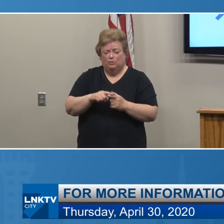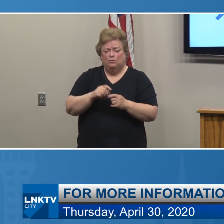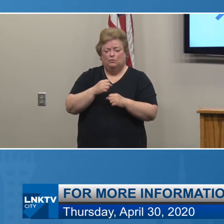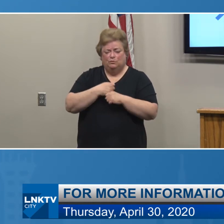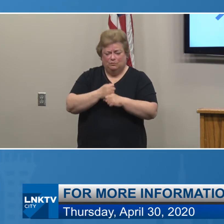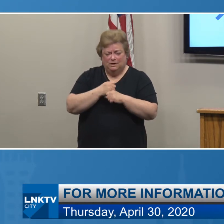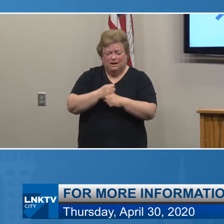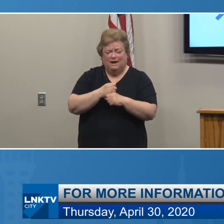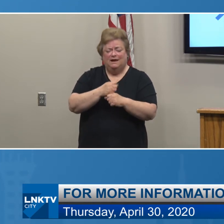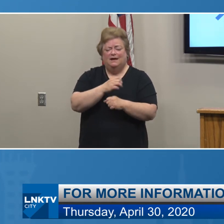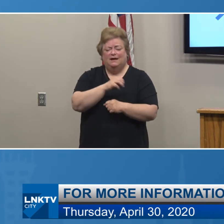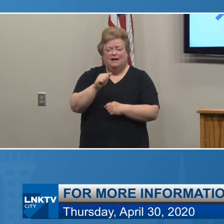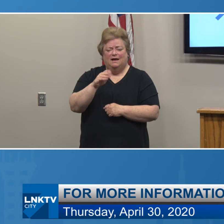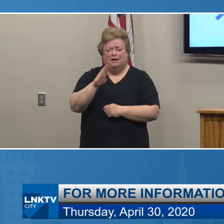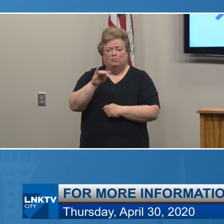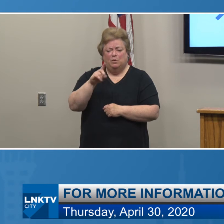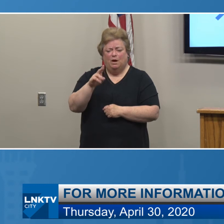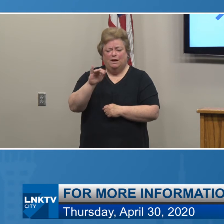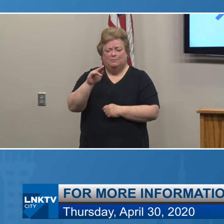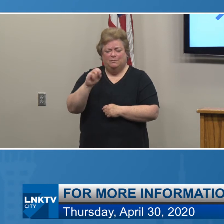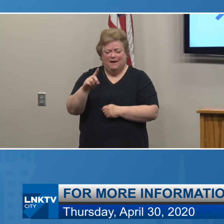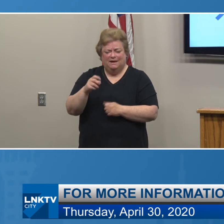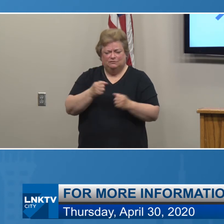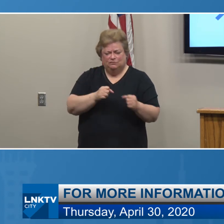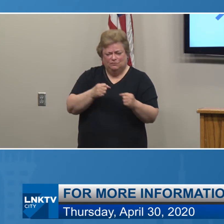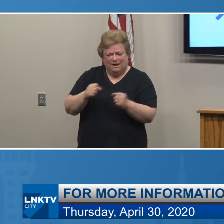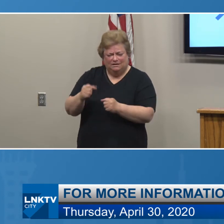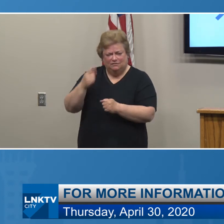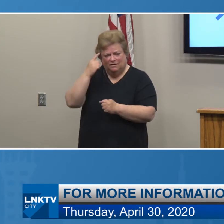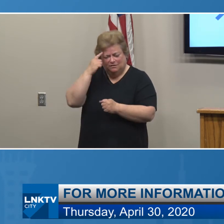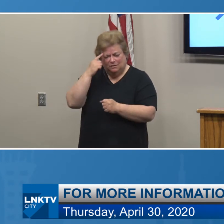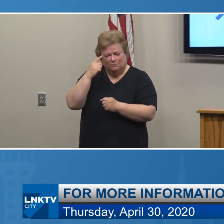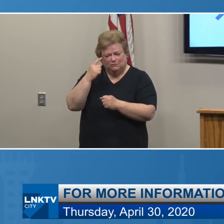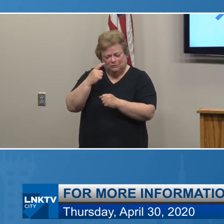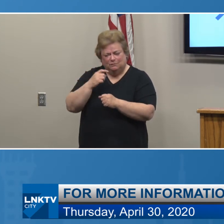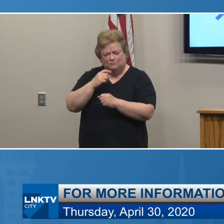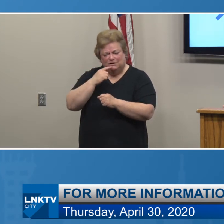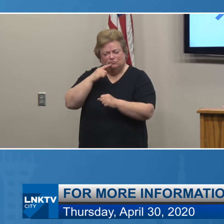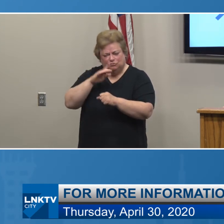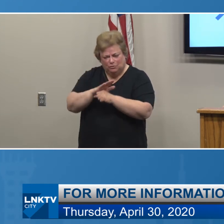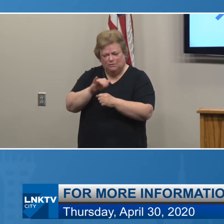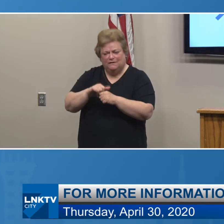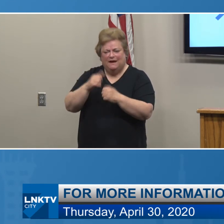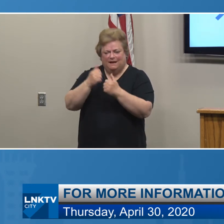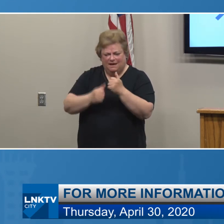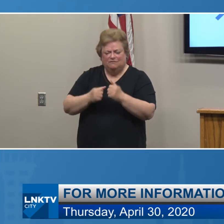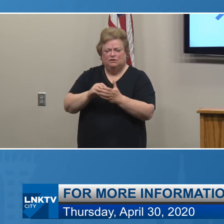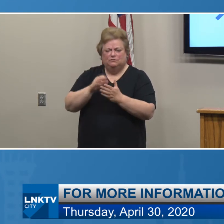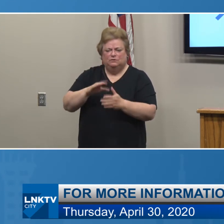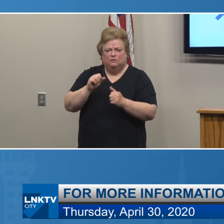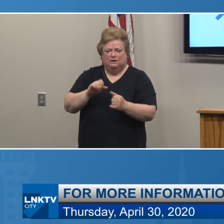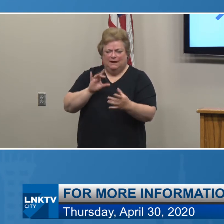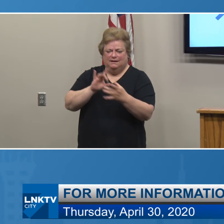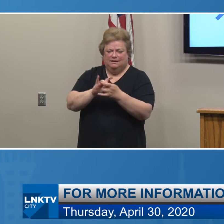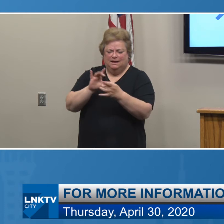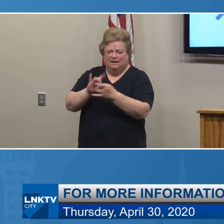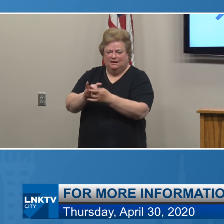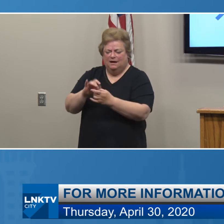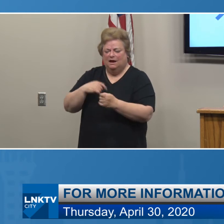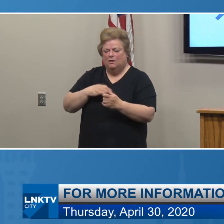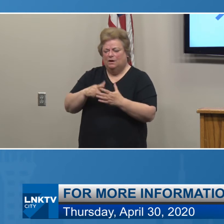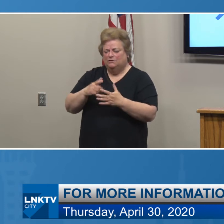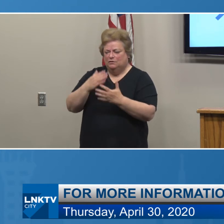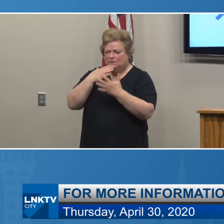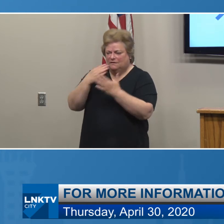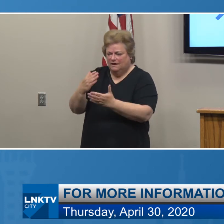broadband strategy for Lancaster County to ensure that every student can connect. I want to share my gratitude with